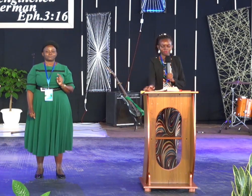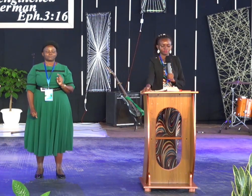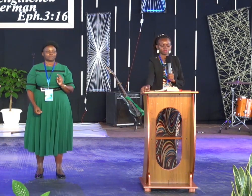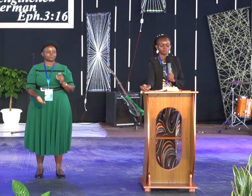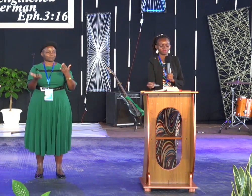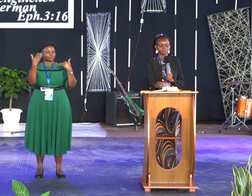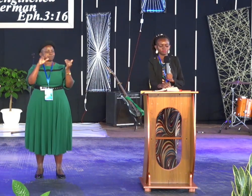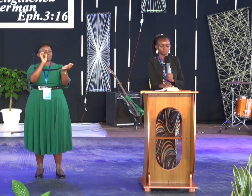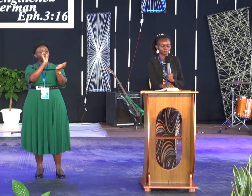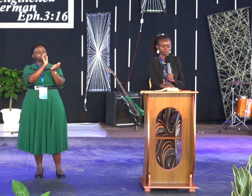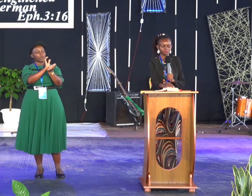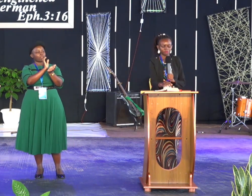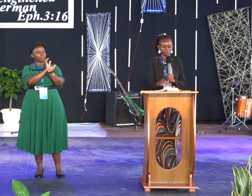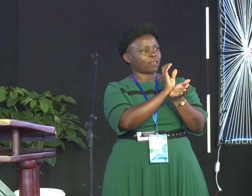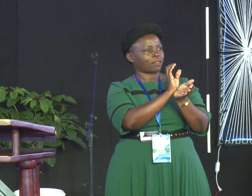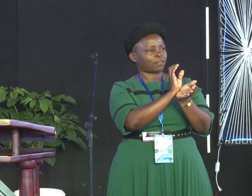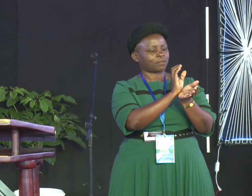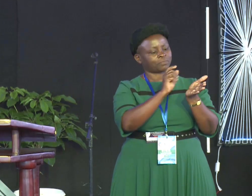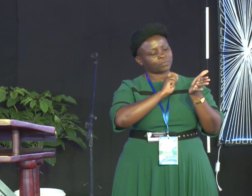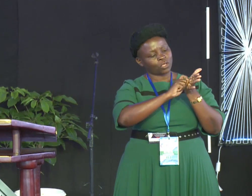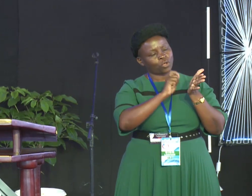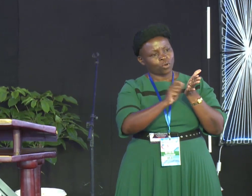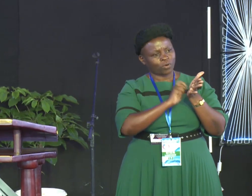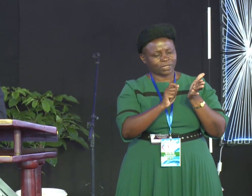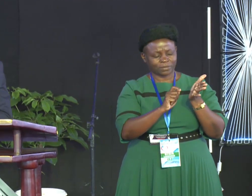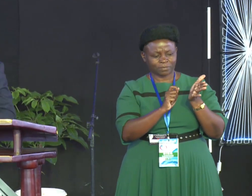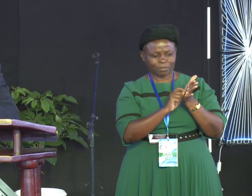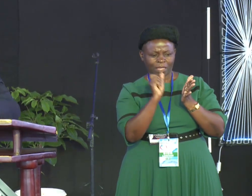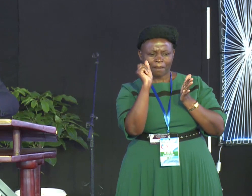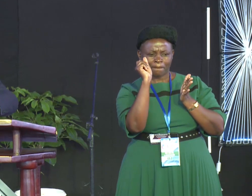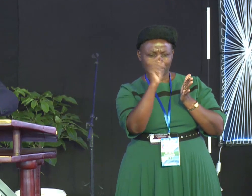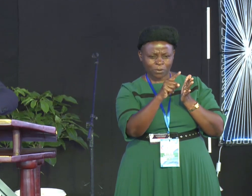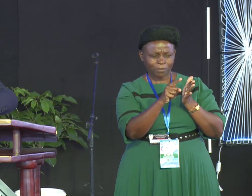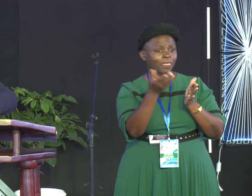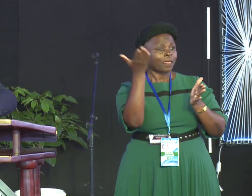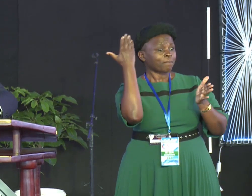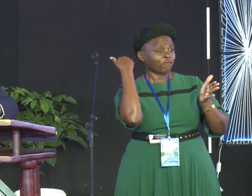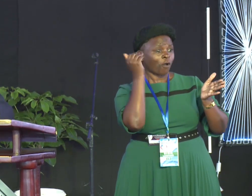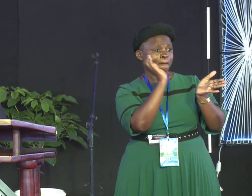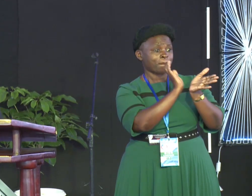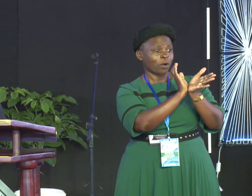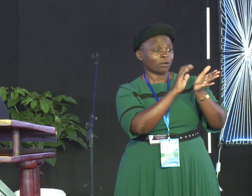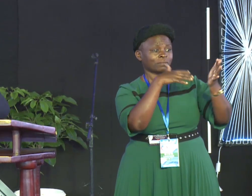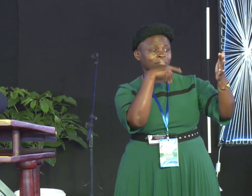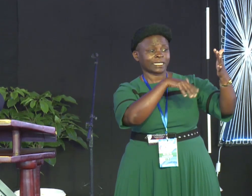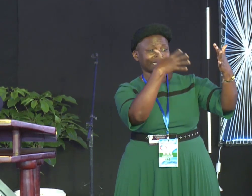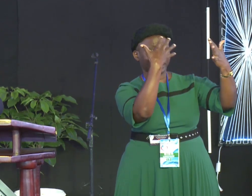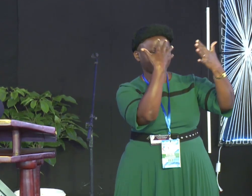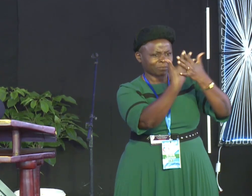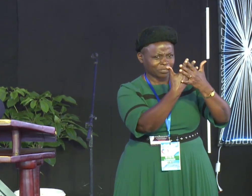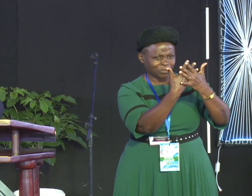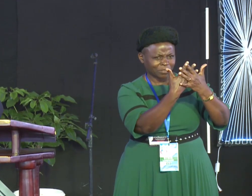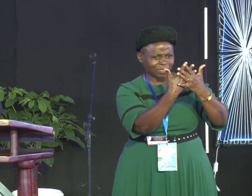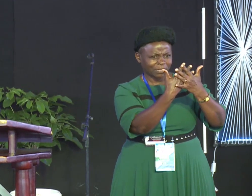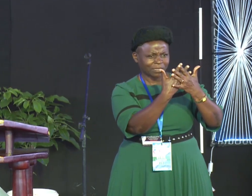Paul atuandikira nga alaba yali mukomera nga alaba abakristaayo ate bazze eri omuntu